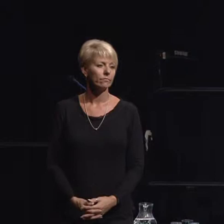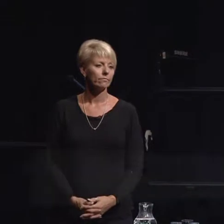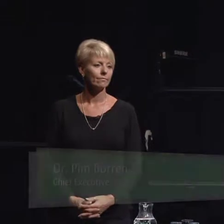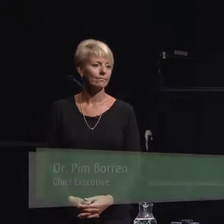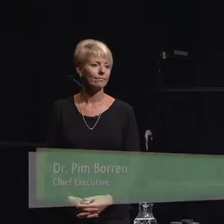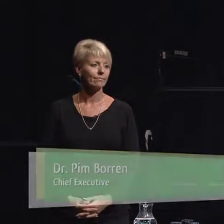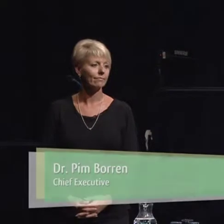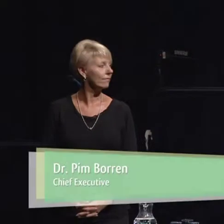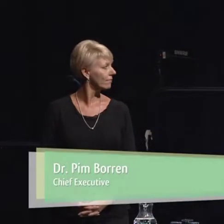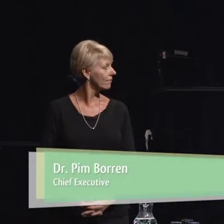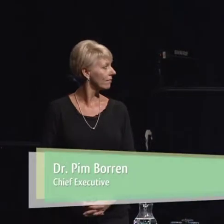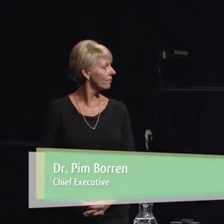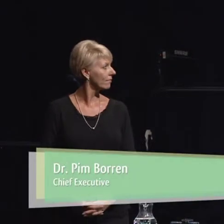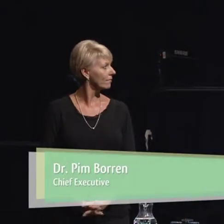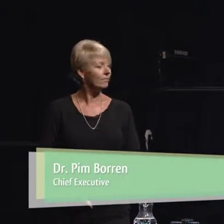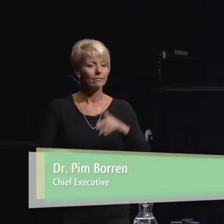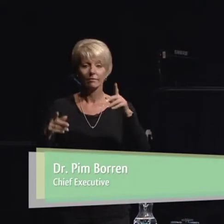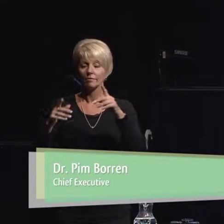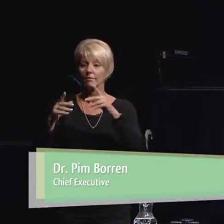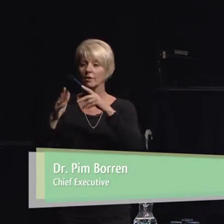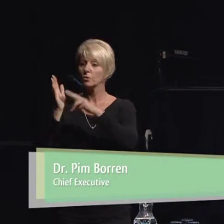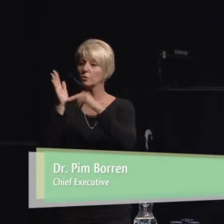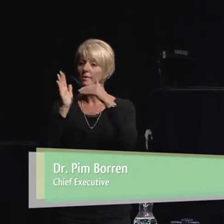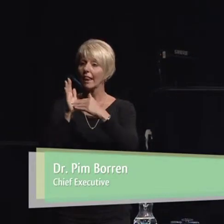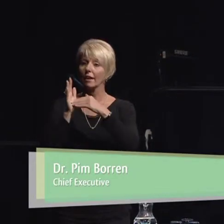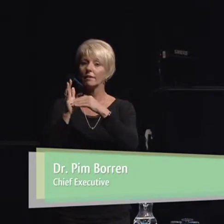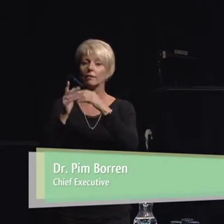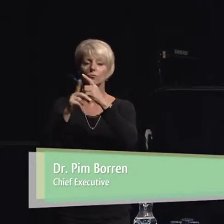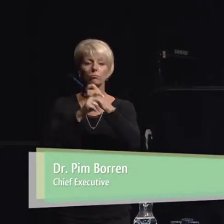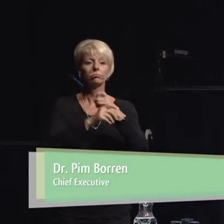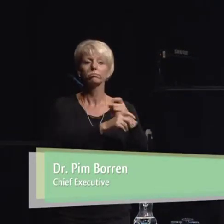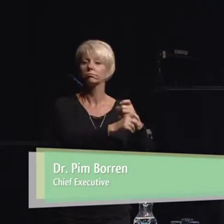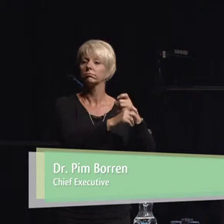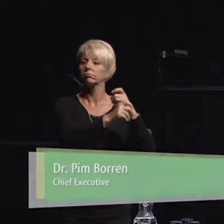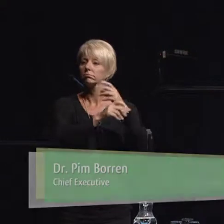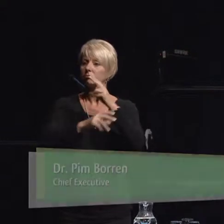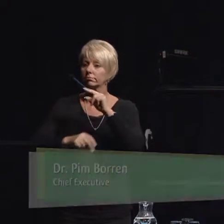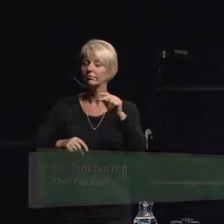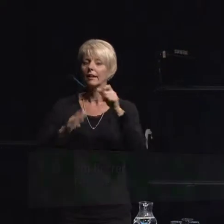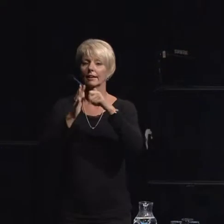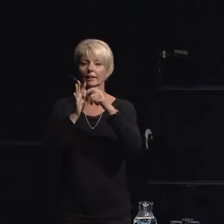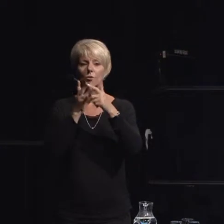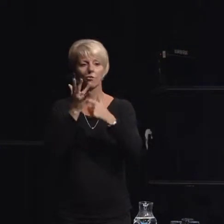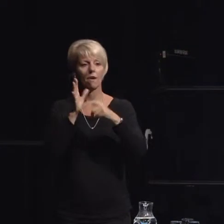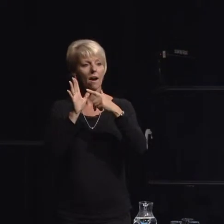Ina mana, ina reo, ina iwi, kia ora tātou.